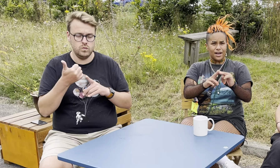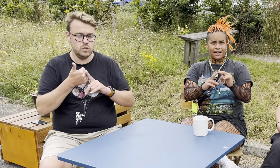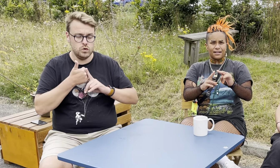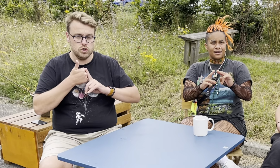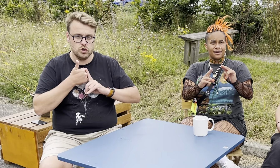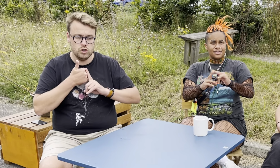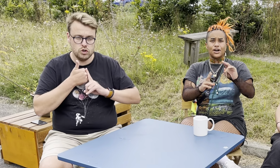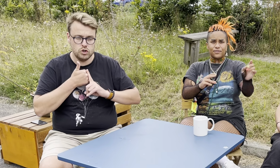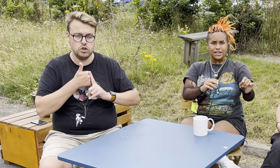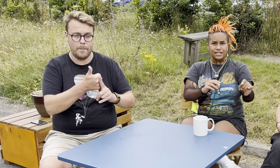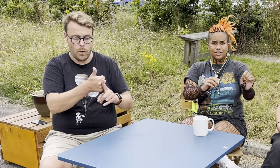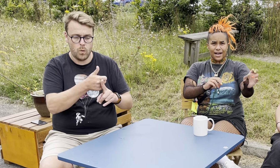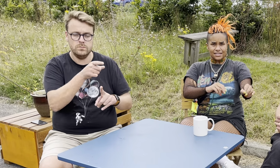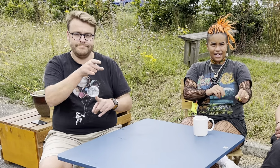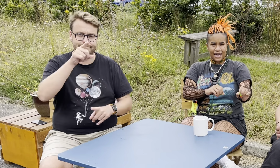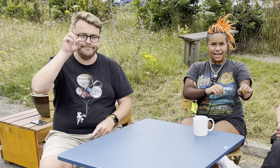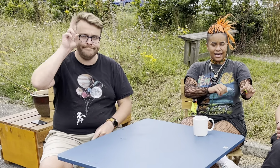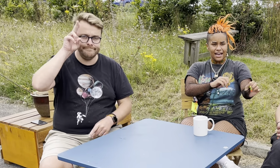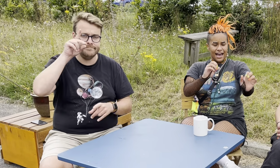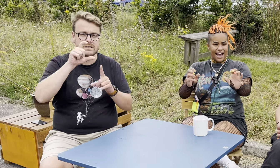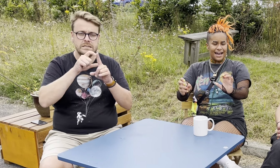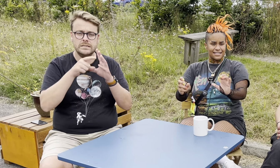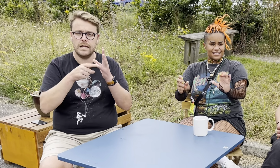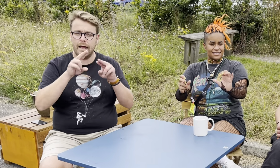supporting Duffy directing, and